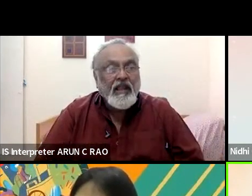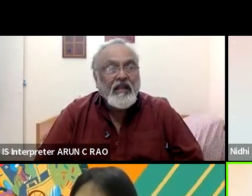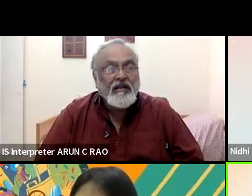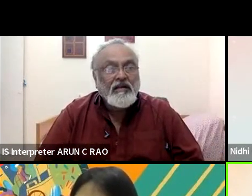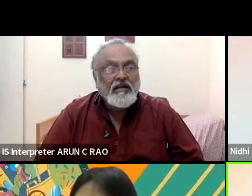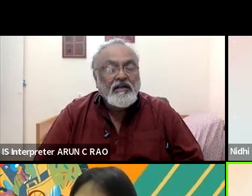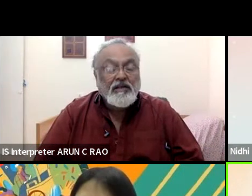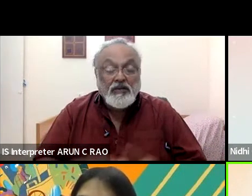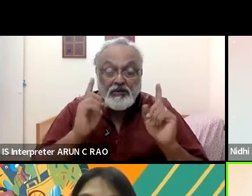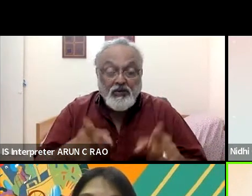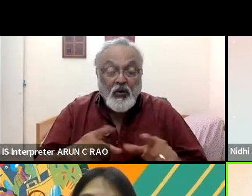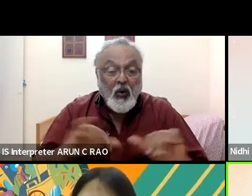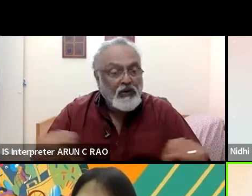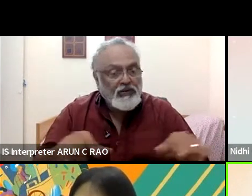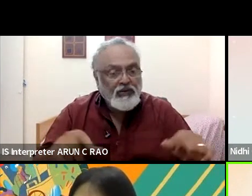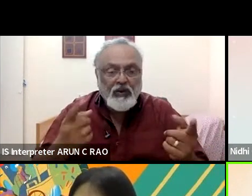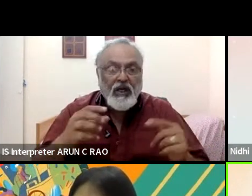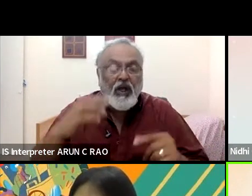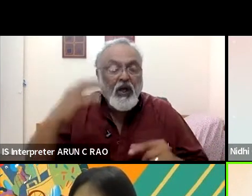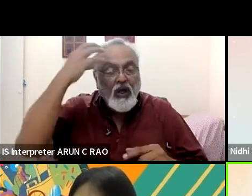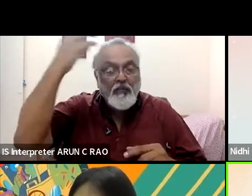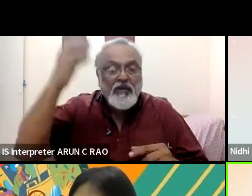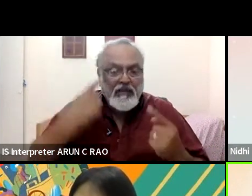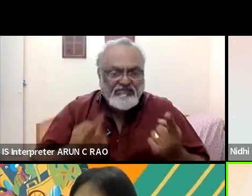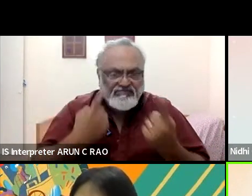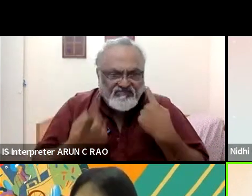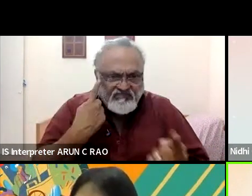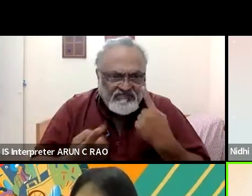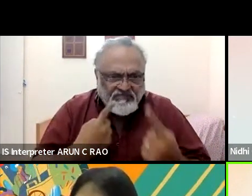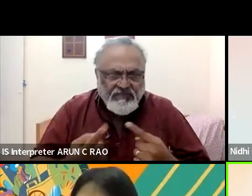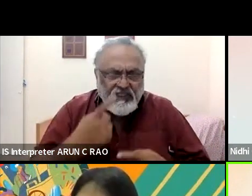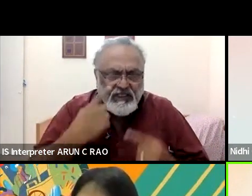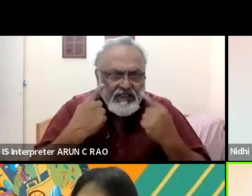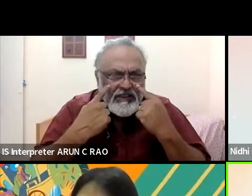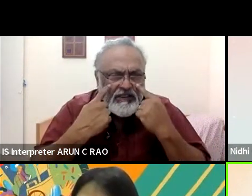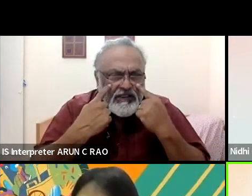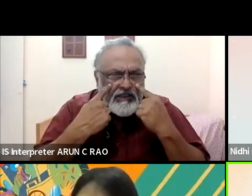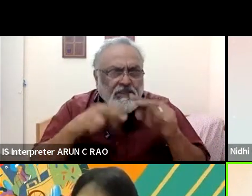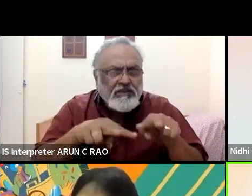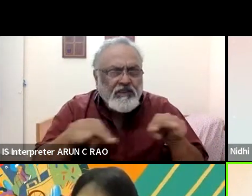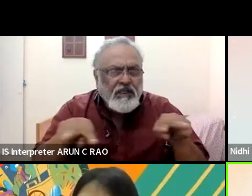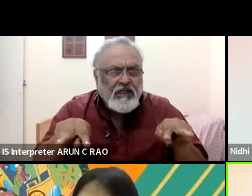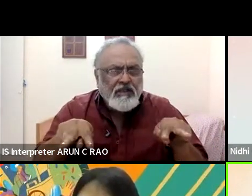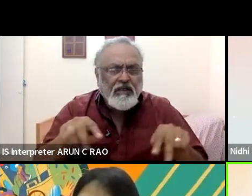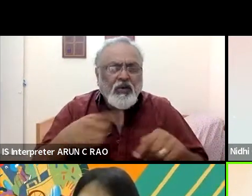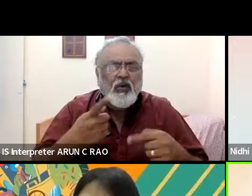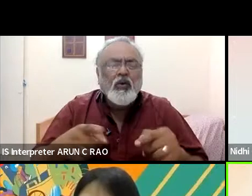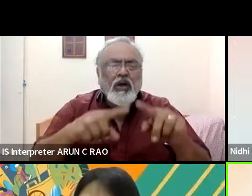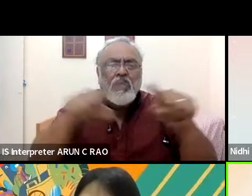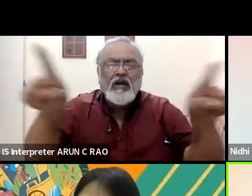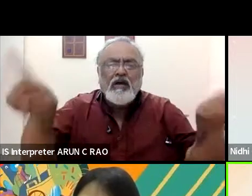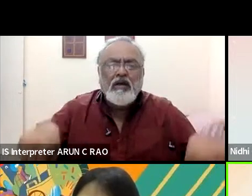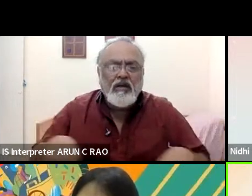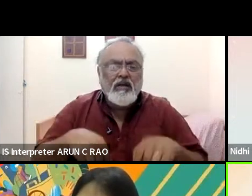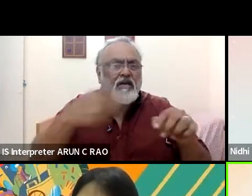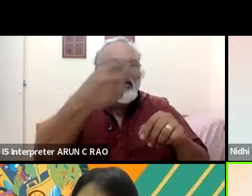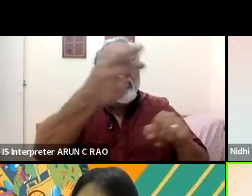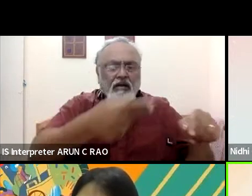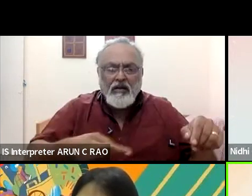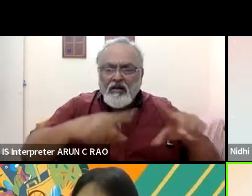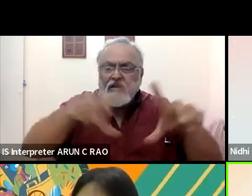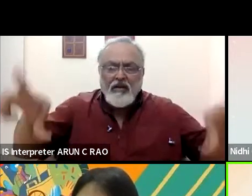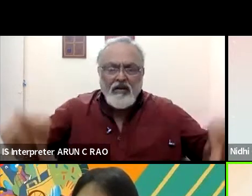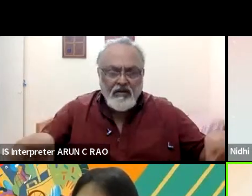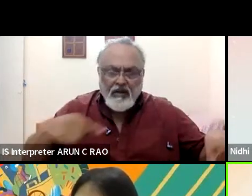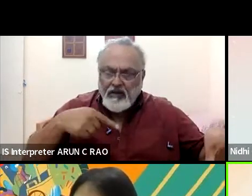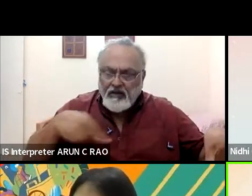the authorities to ensure that they do understand what plans they are approving. And one example I wanted to take in terms